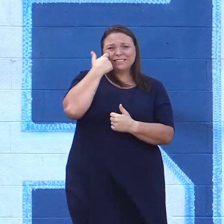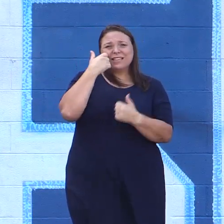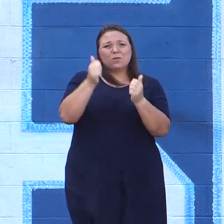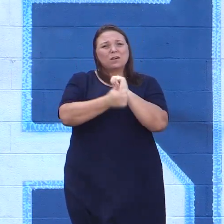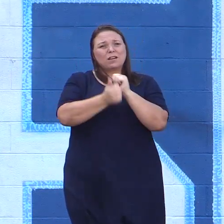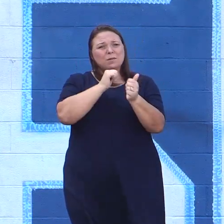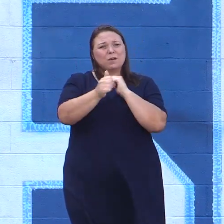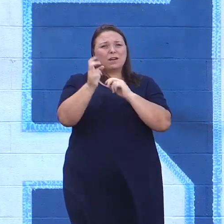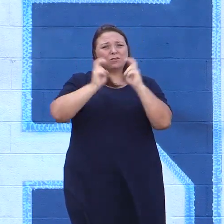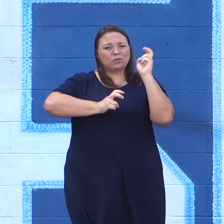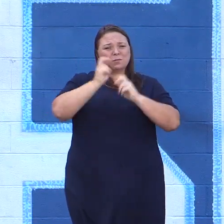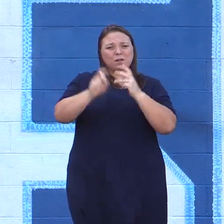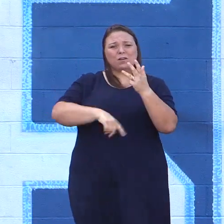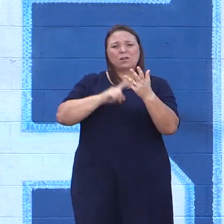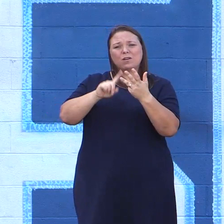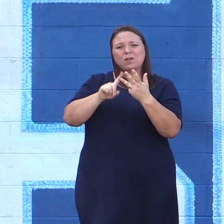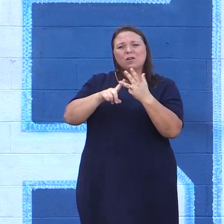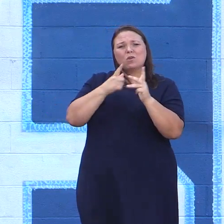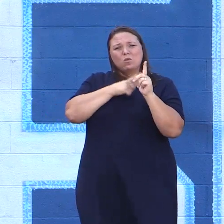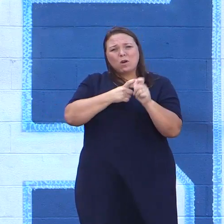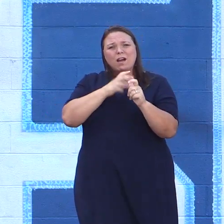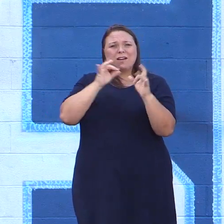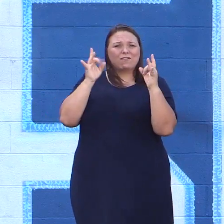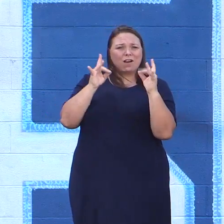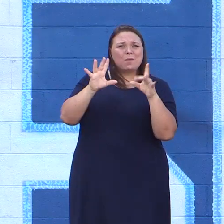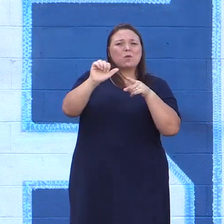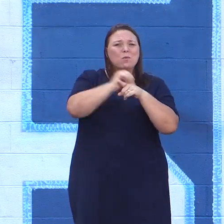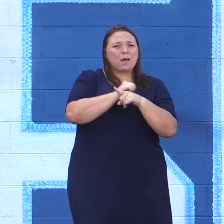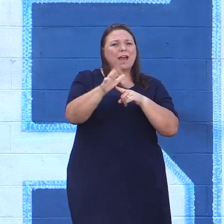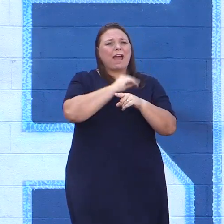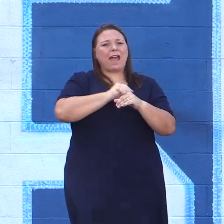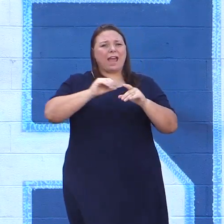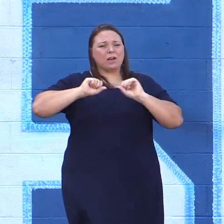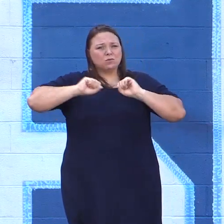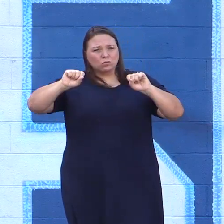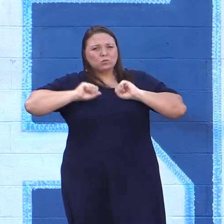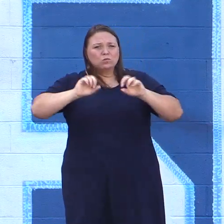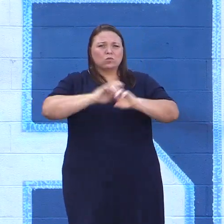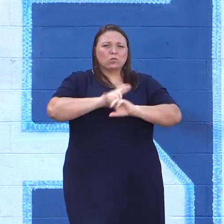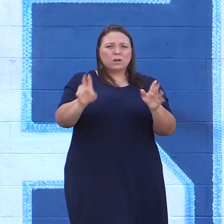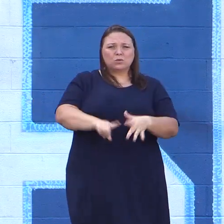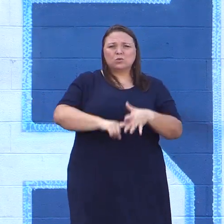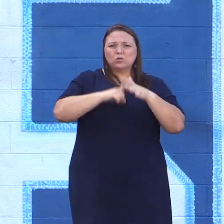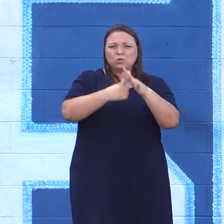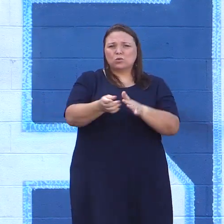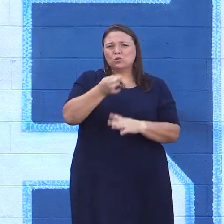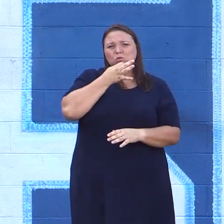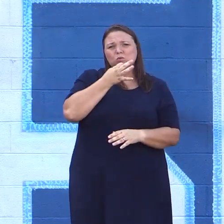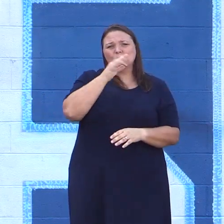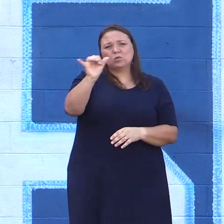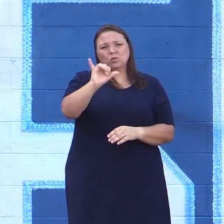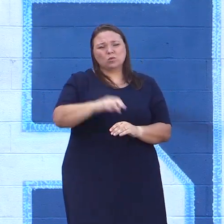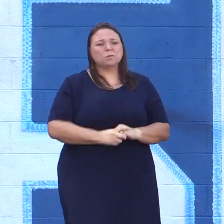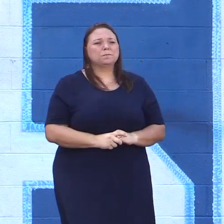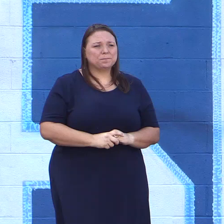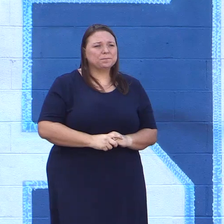tournaments, and cross country and volleyball have been practicing and conditioning and are getting ready to start their season